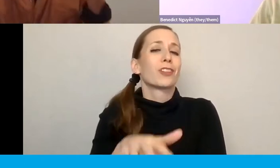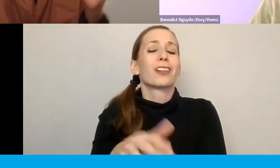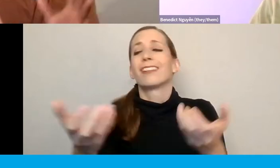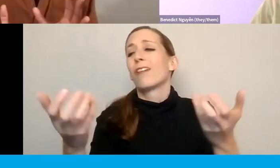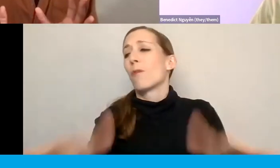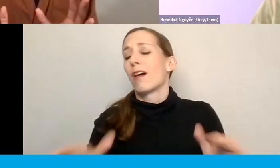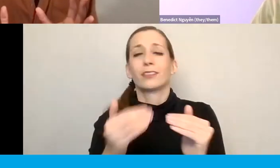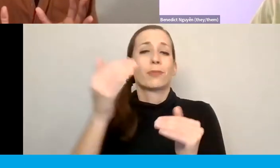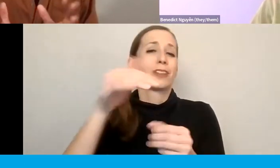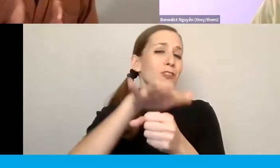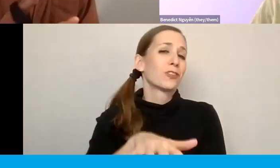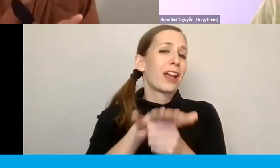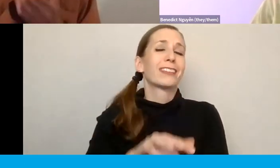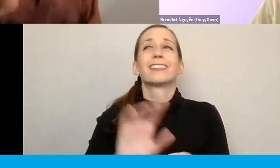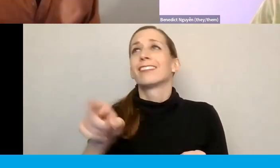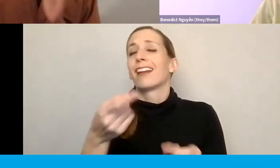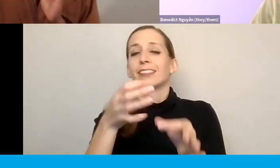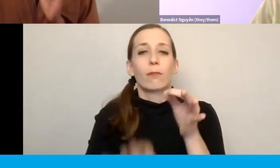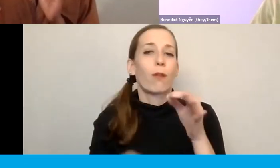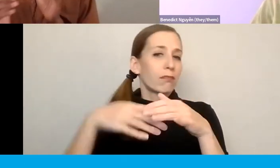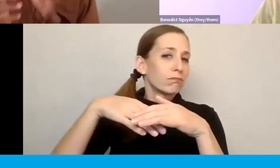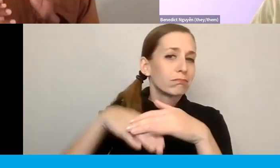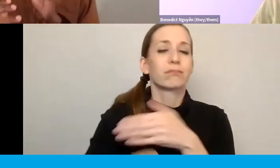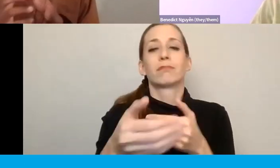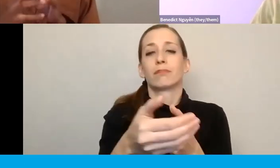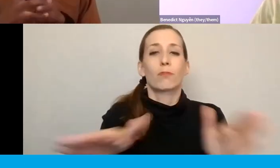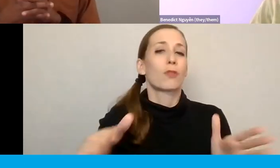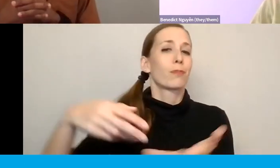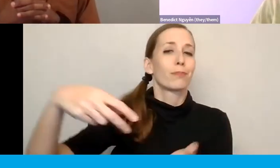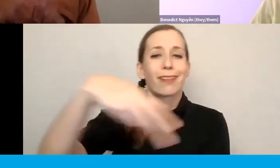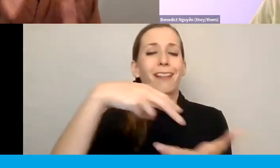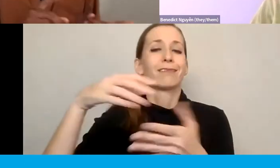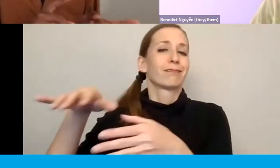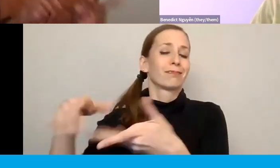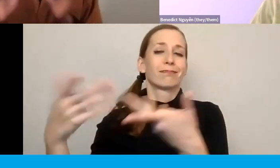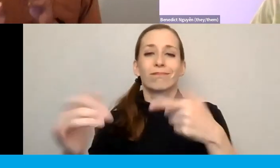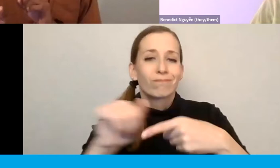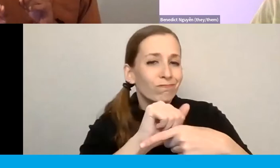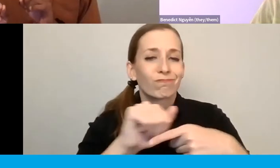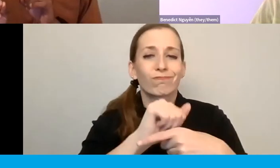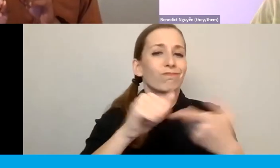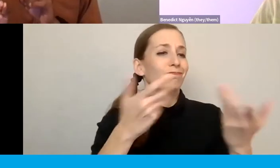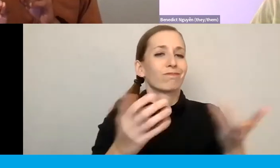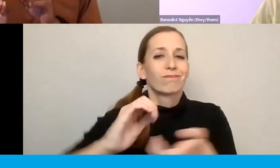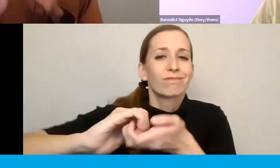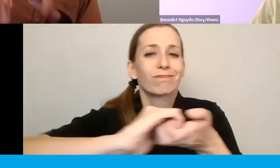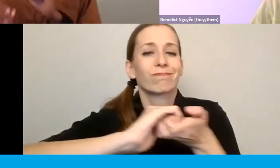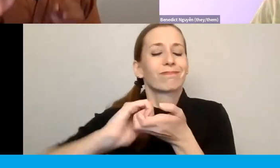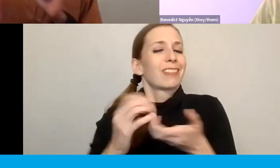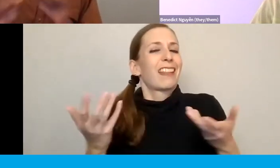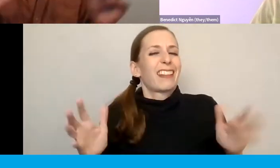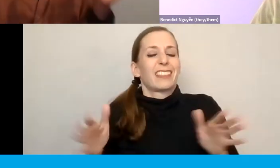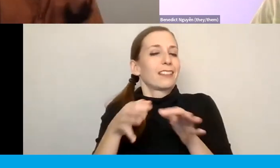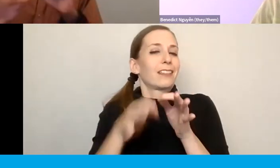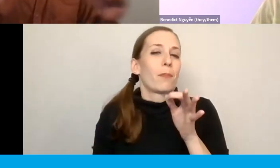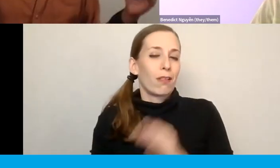be in an indoors room together for such a concentrated amount of time. And that really informed the conversation